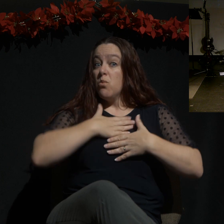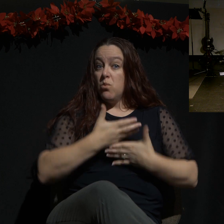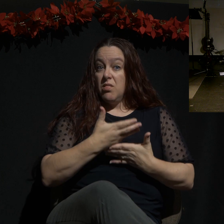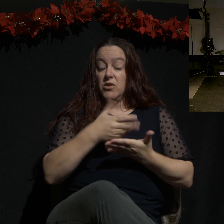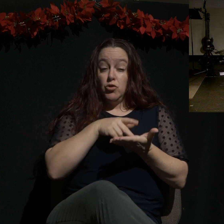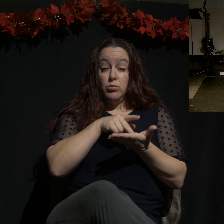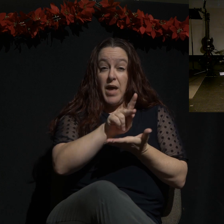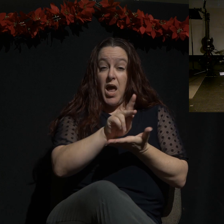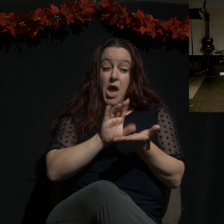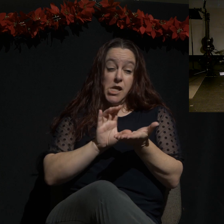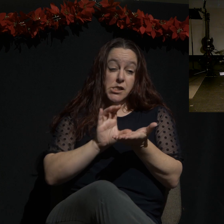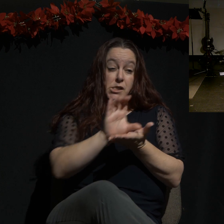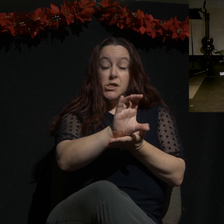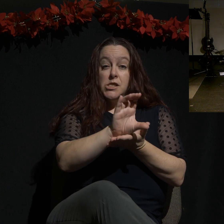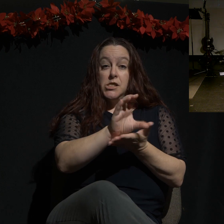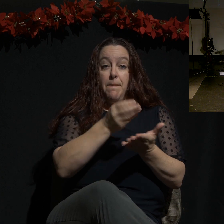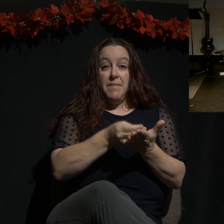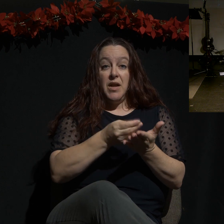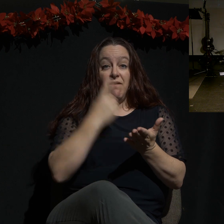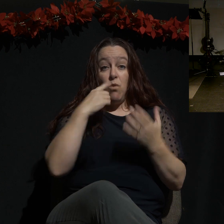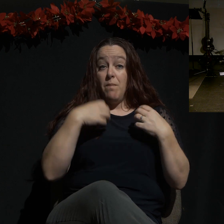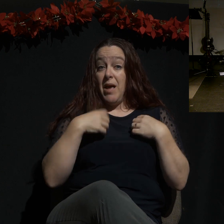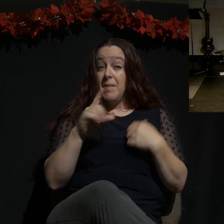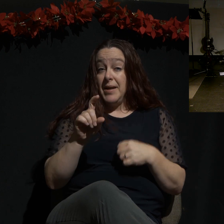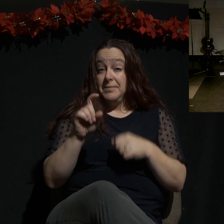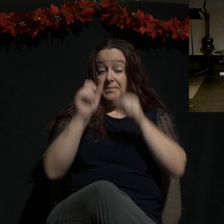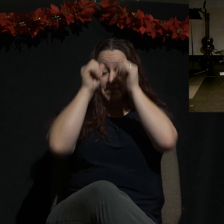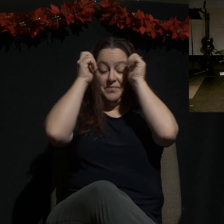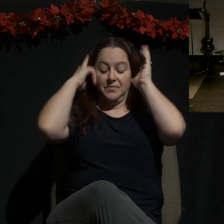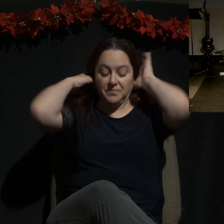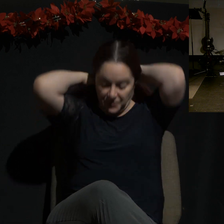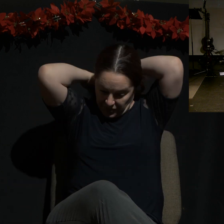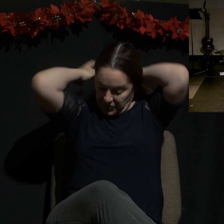pay so much for this backpack? Well,